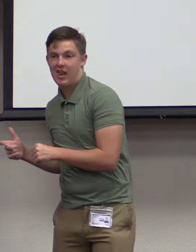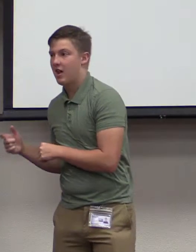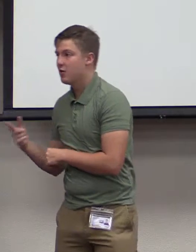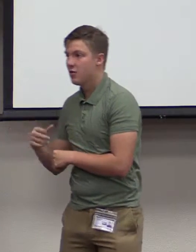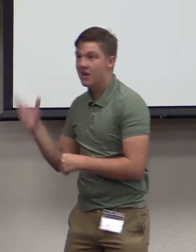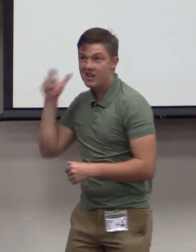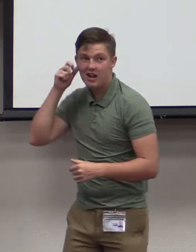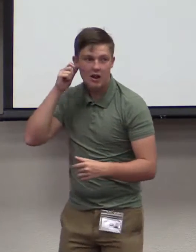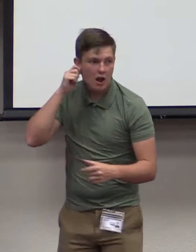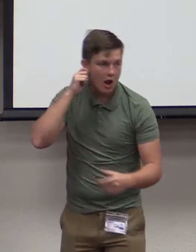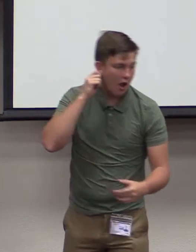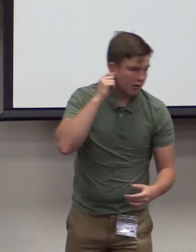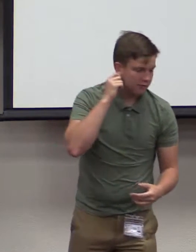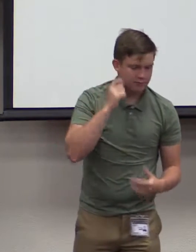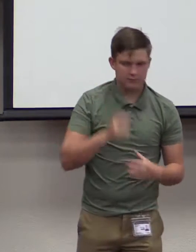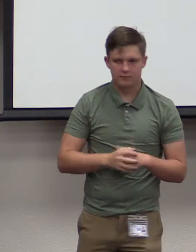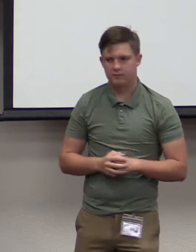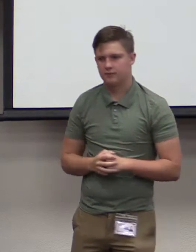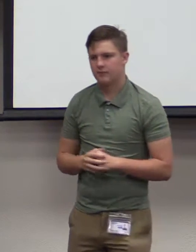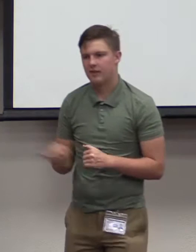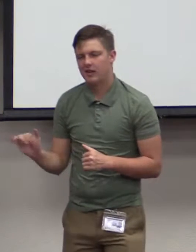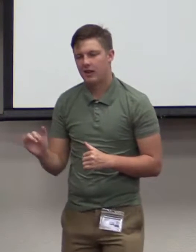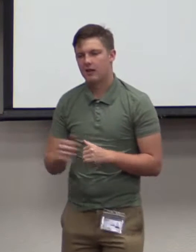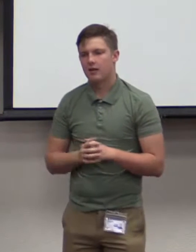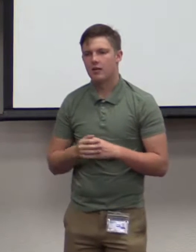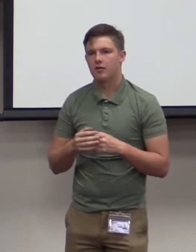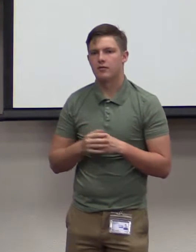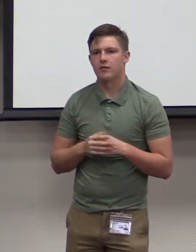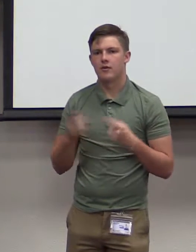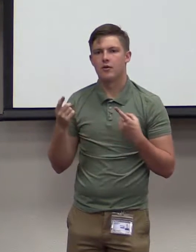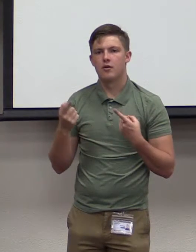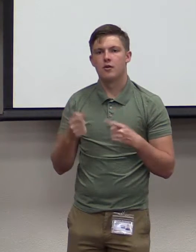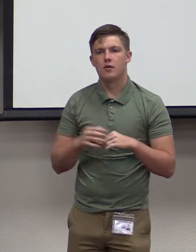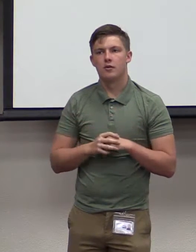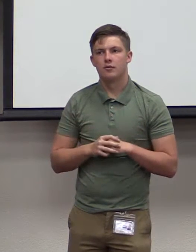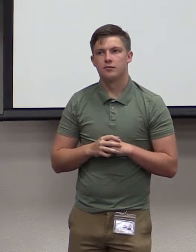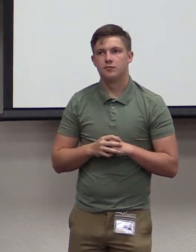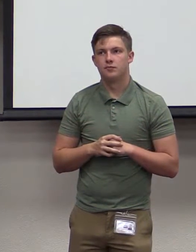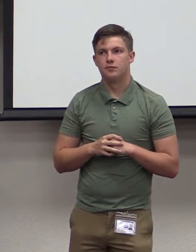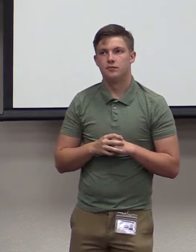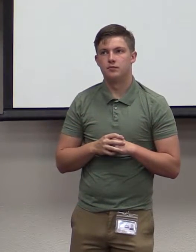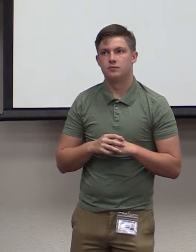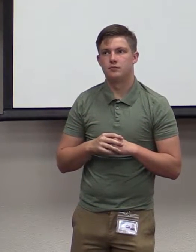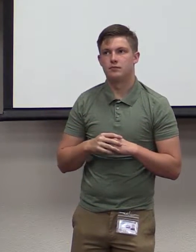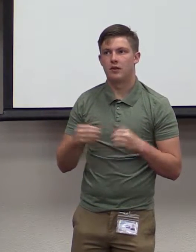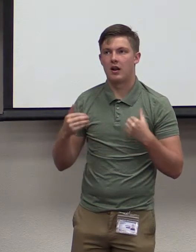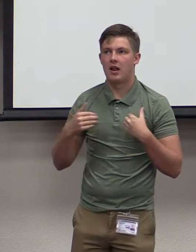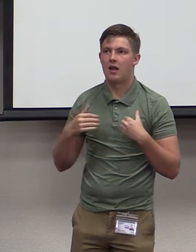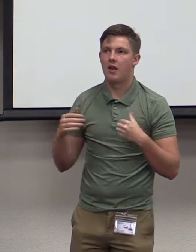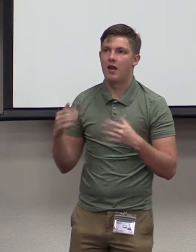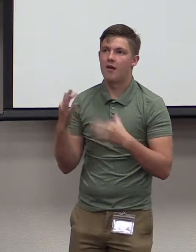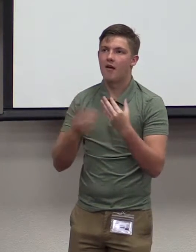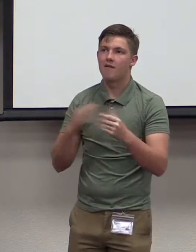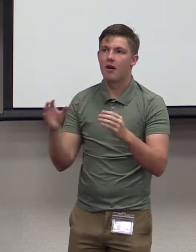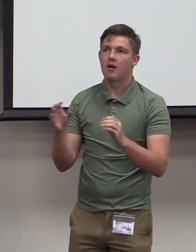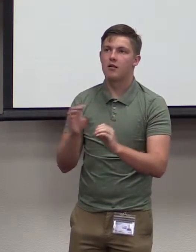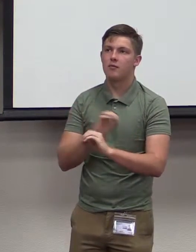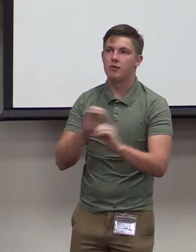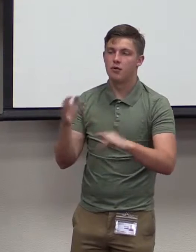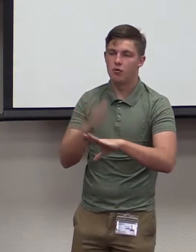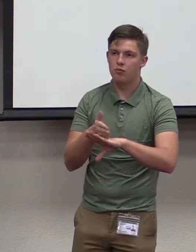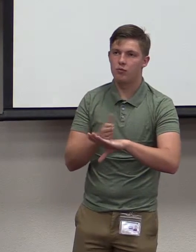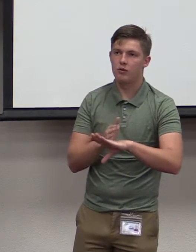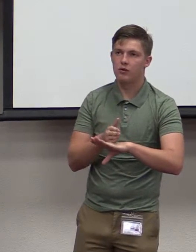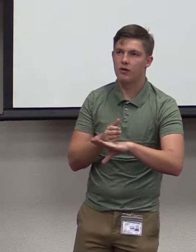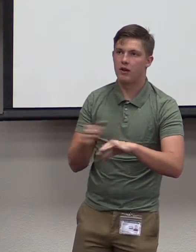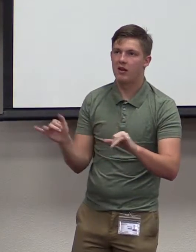For lack of wood, a fire goes out, and where there is no whisper of quarreling, or quarreling ceases. So it's something